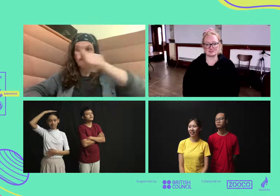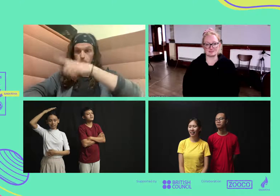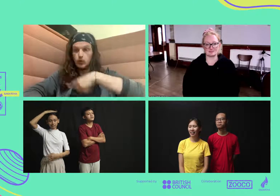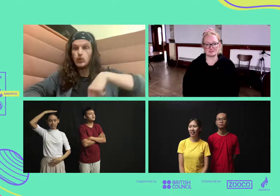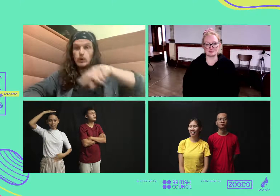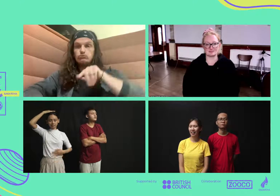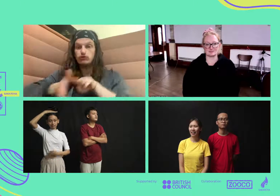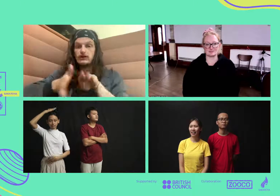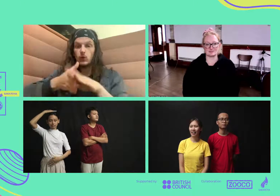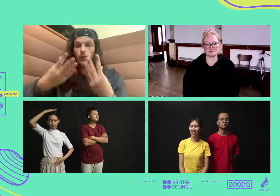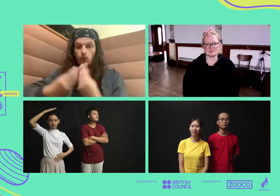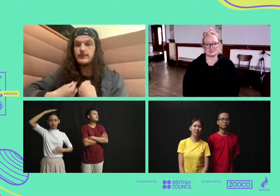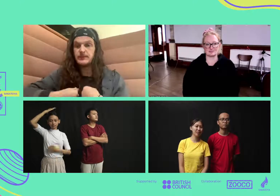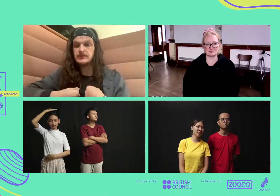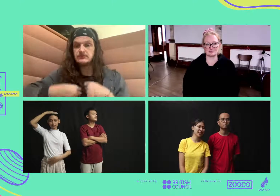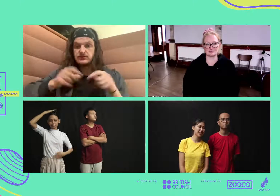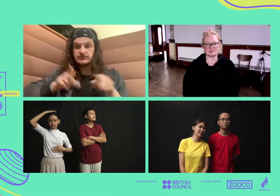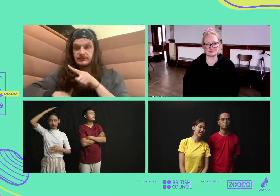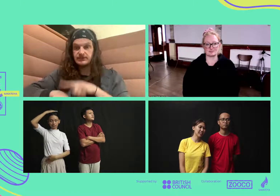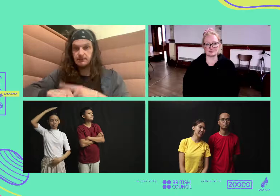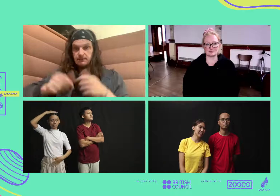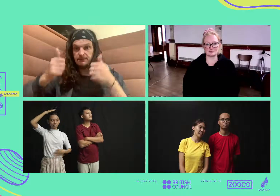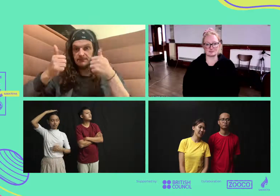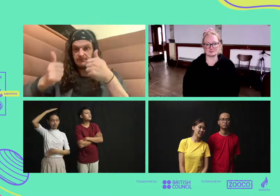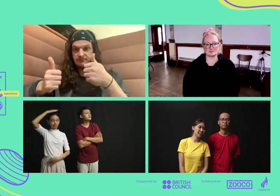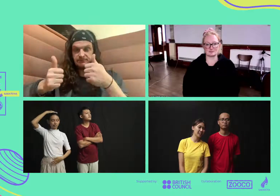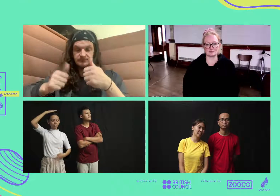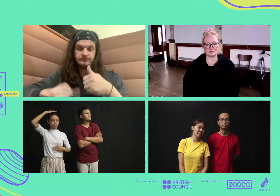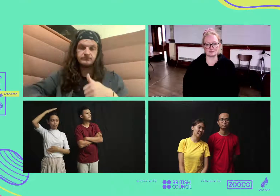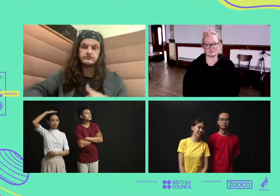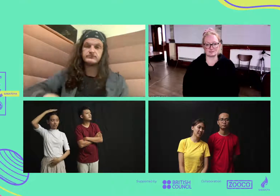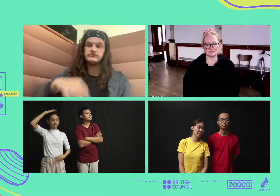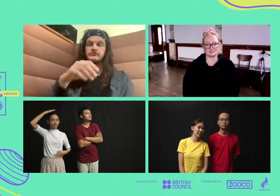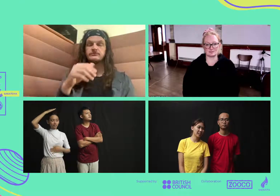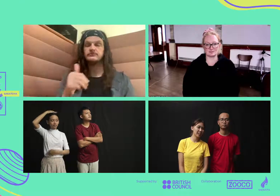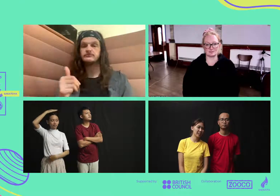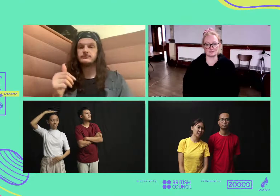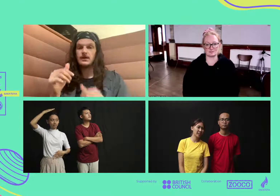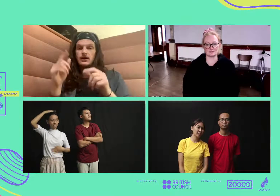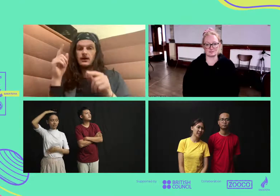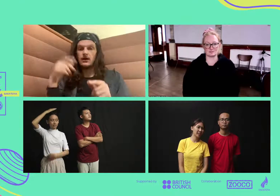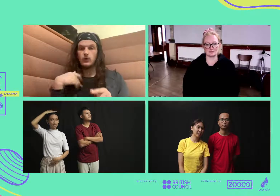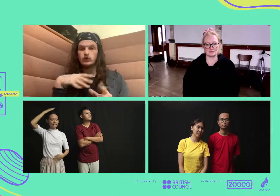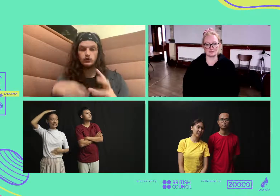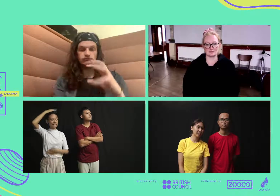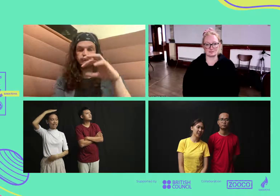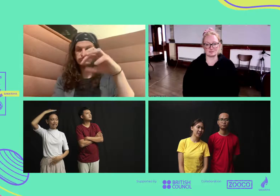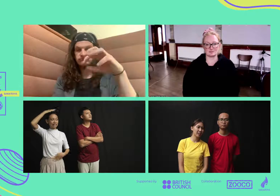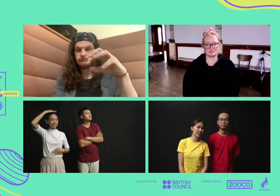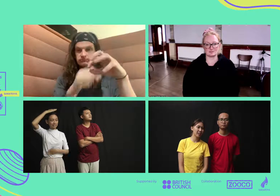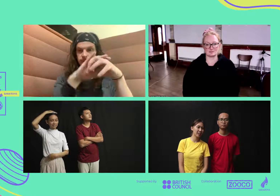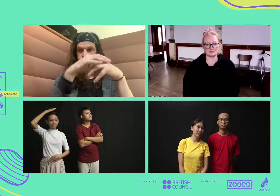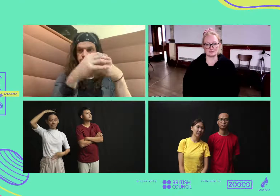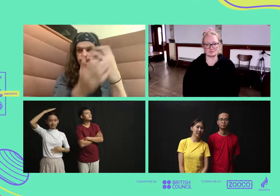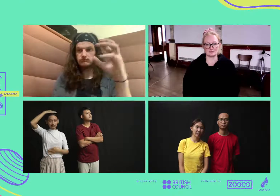time. So I want you to practice this with me at the same time, okay? So copy me.